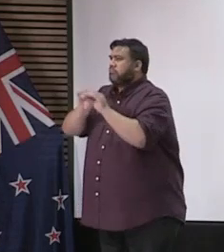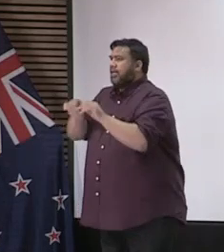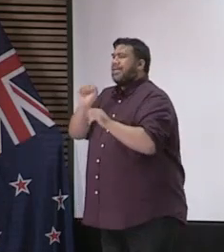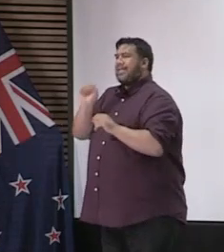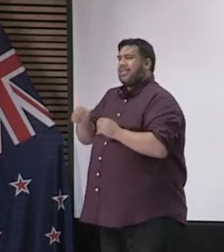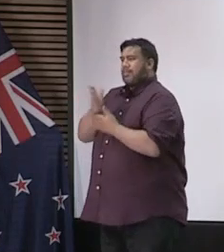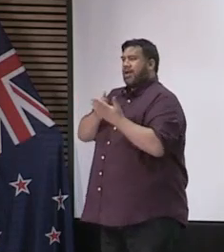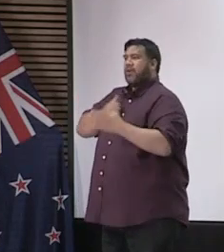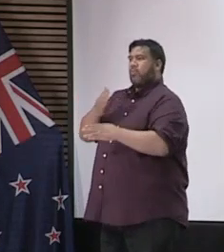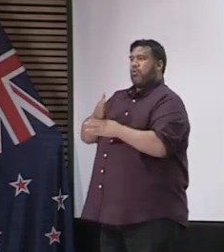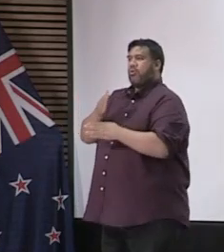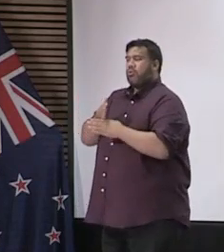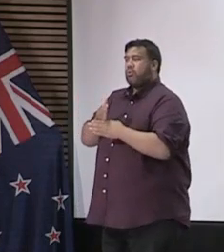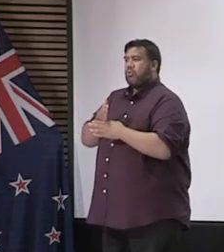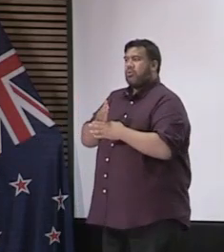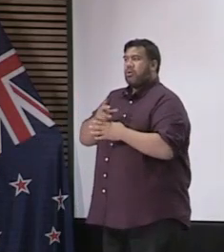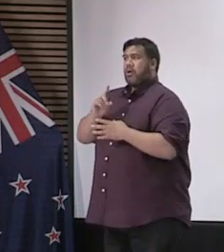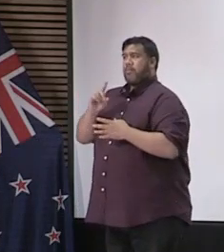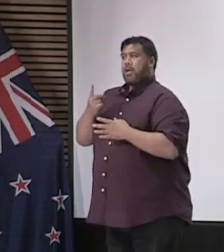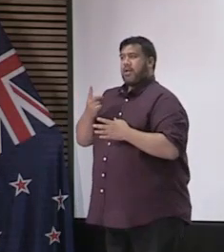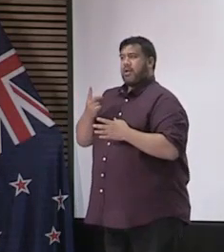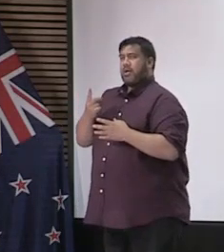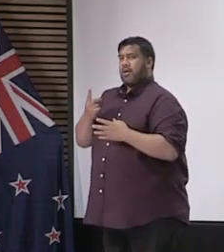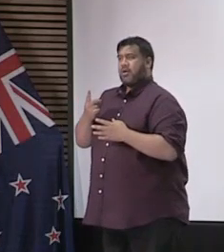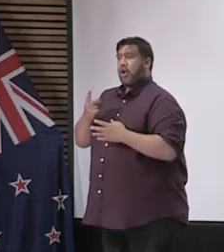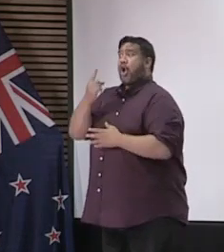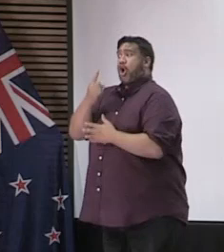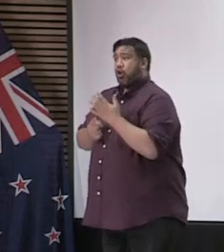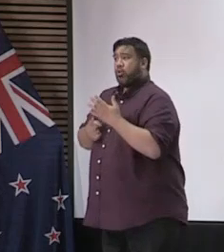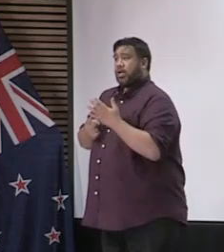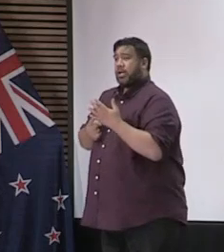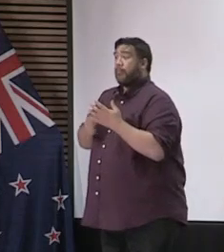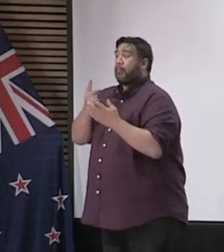it doesn't mean that we won't continue to be in places where Kiwis are.